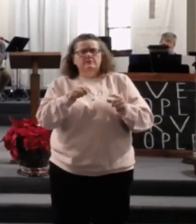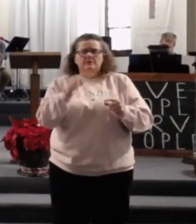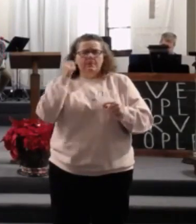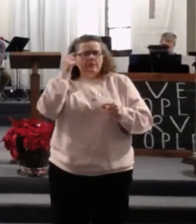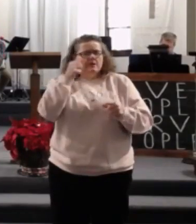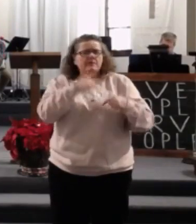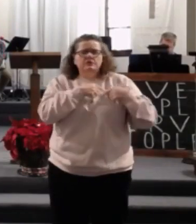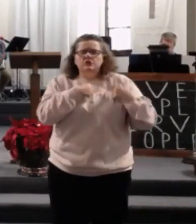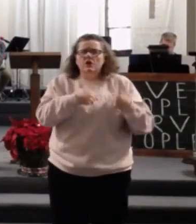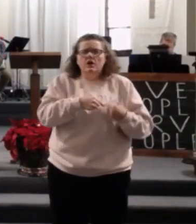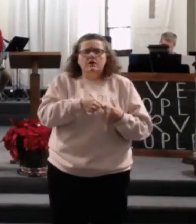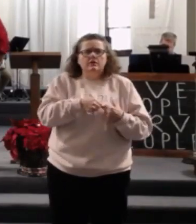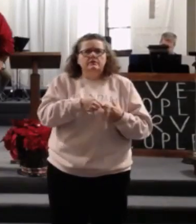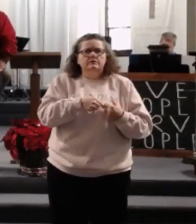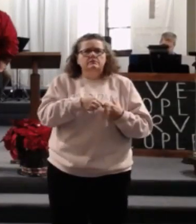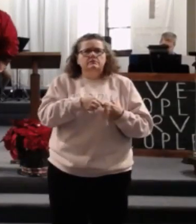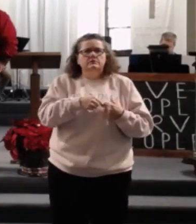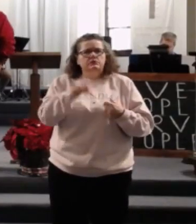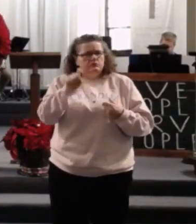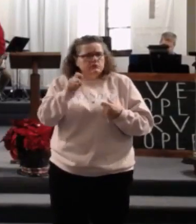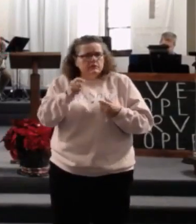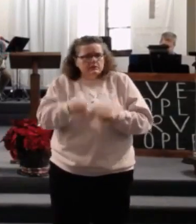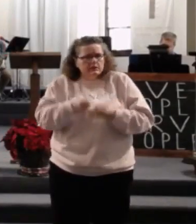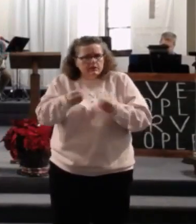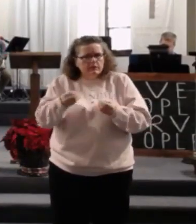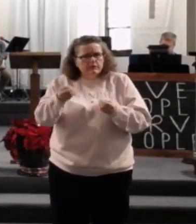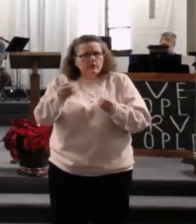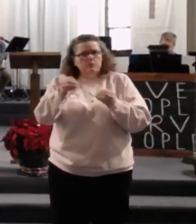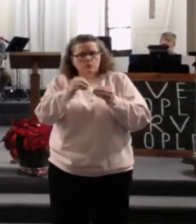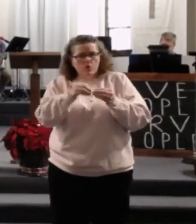But what a low mark to set, right?